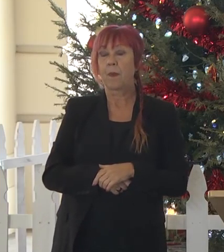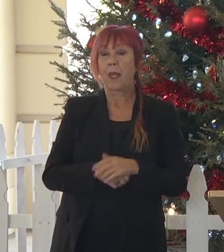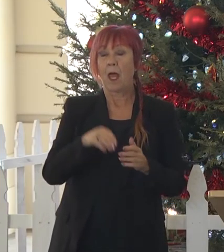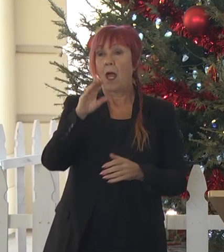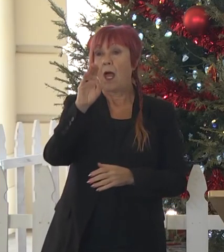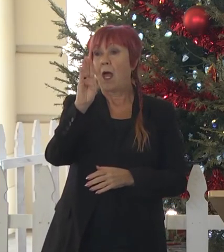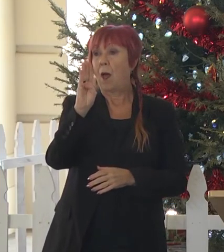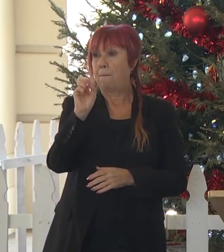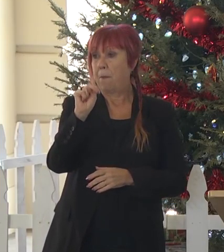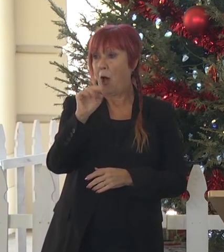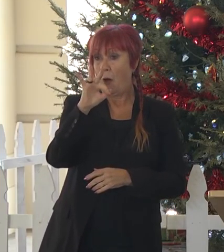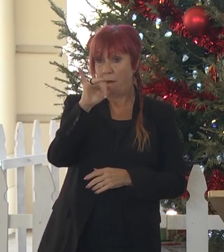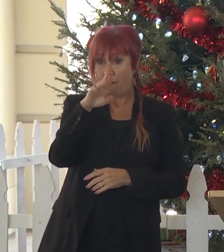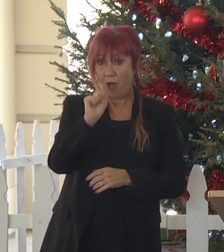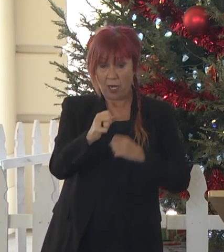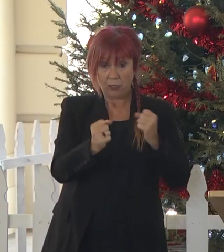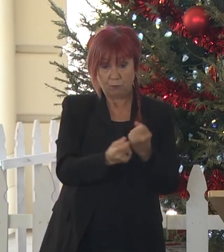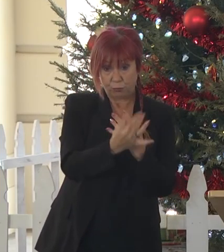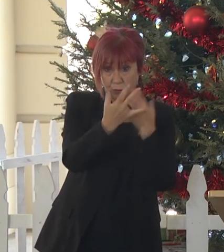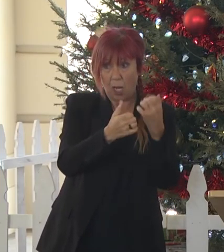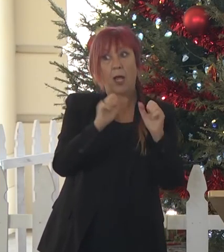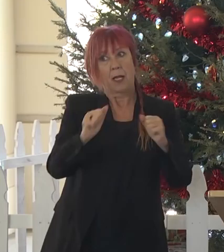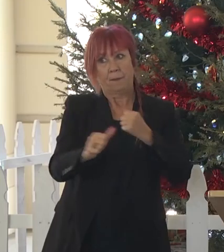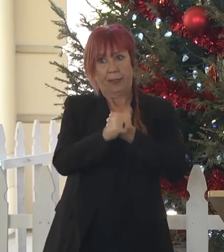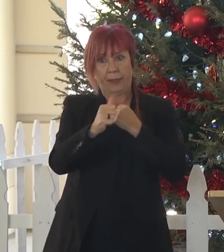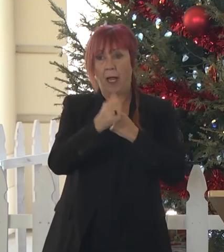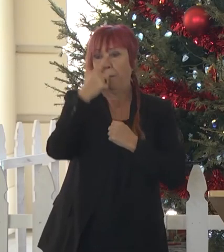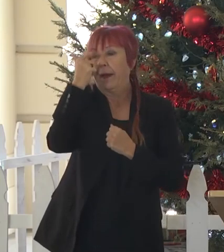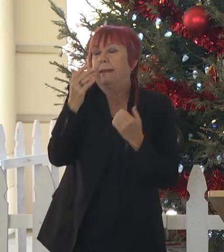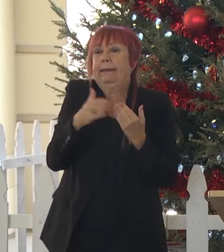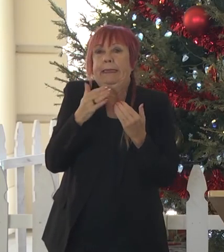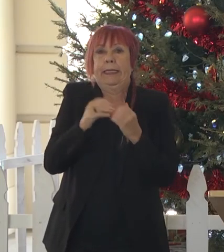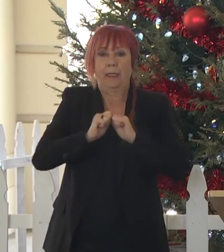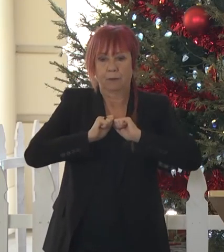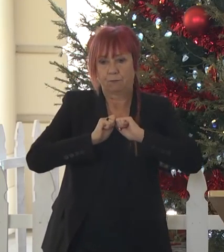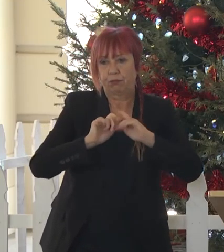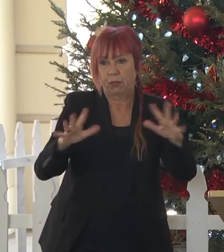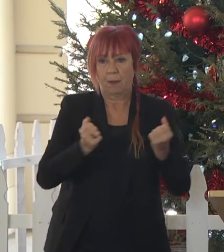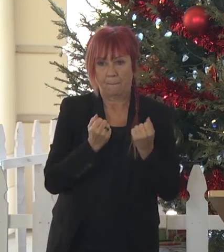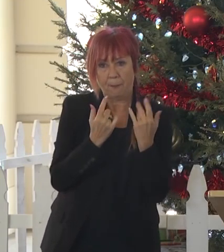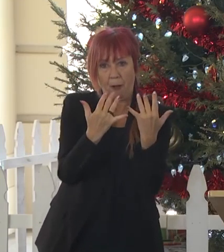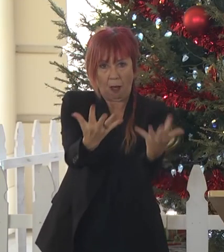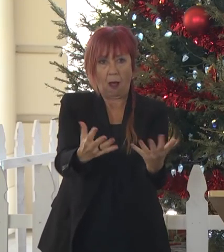Bonfires can be especially dangerous because they can easily catch other things on fire.